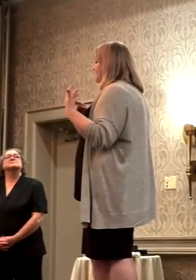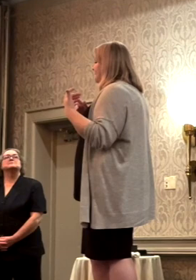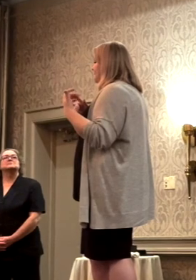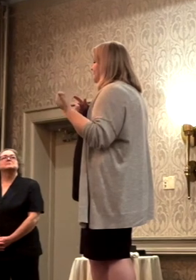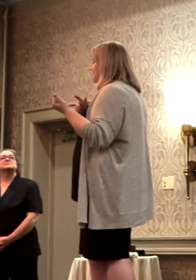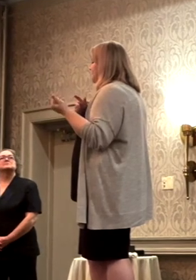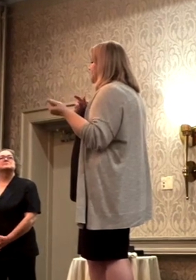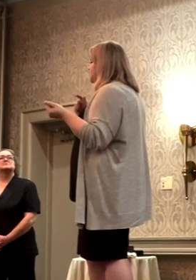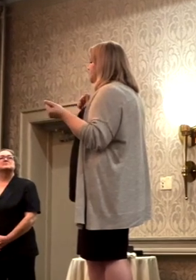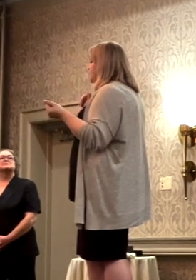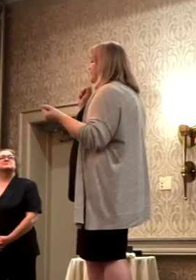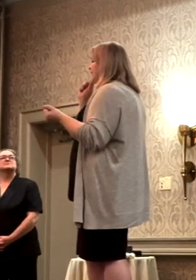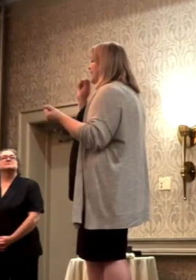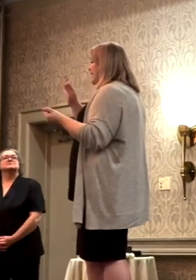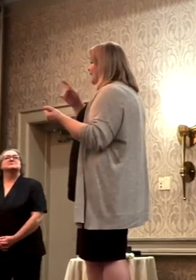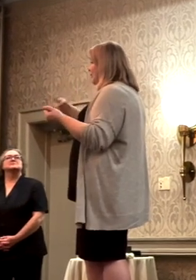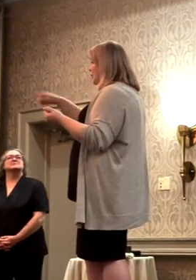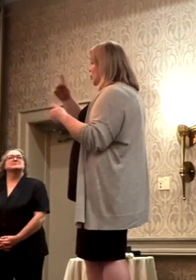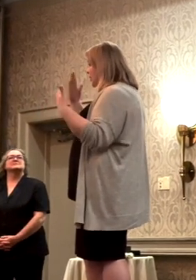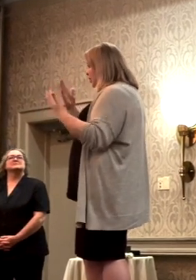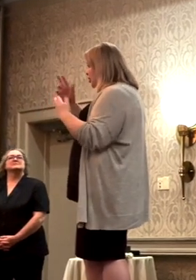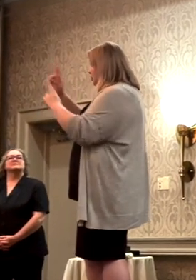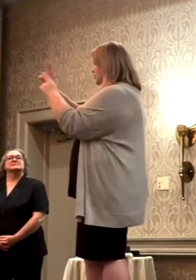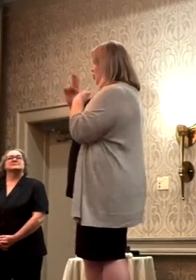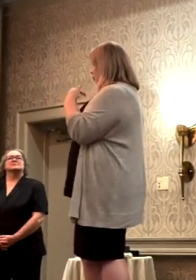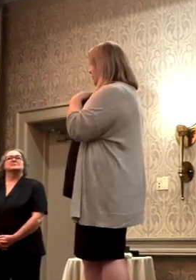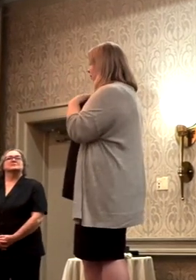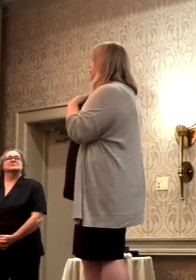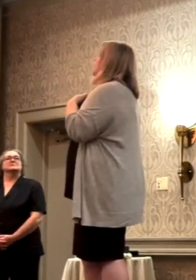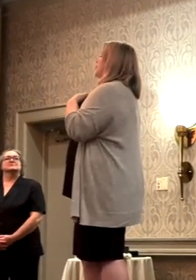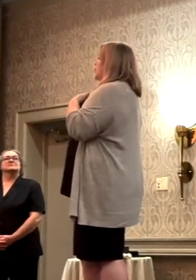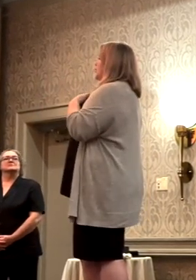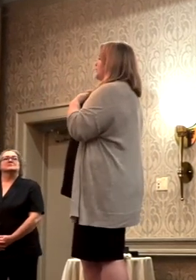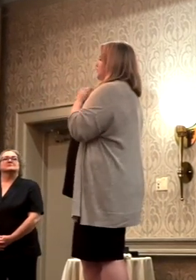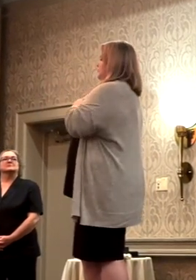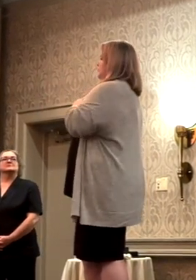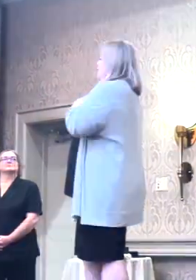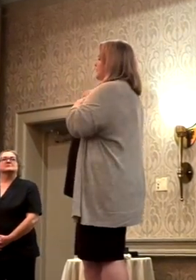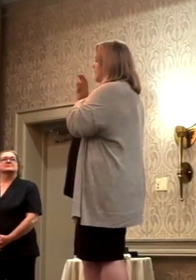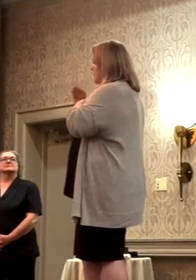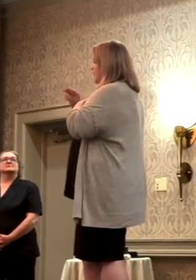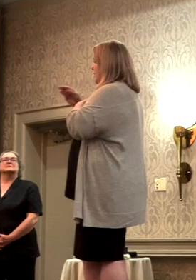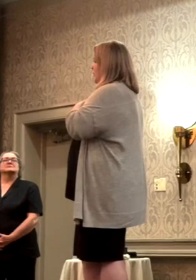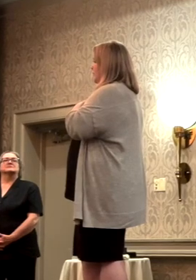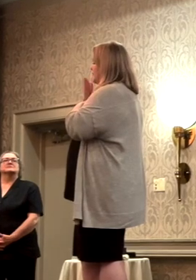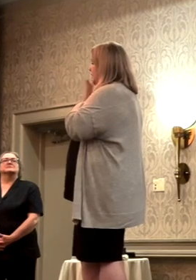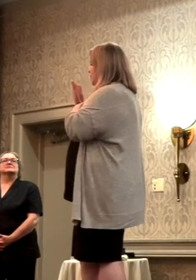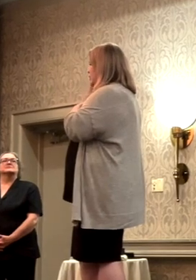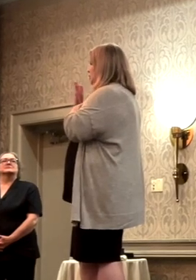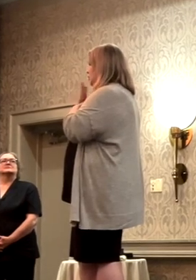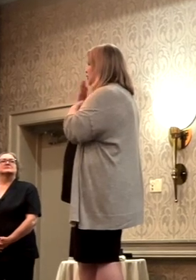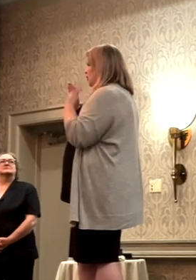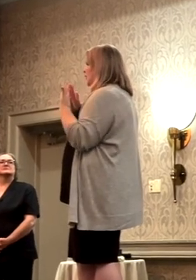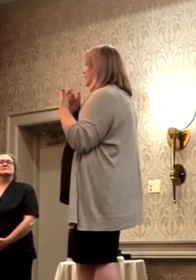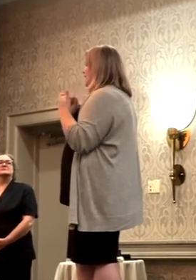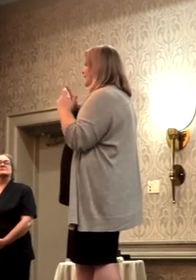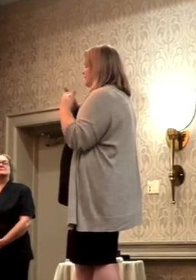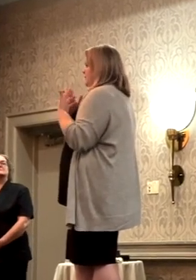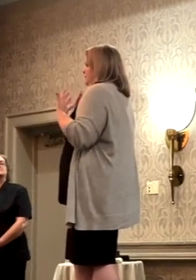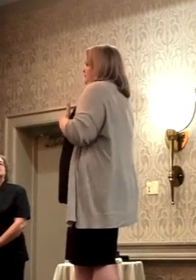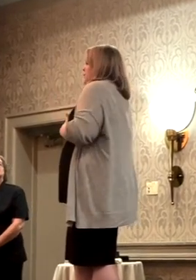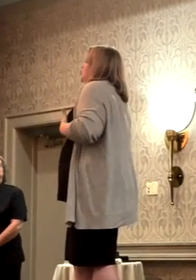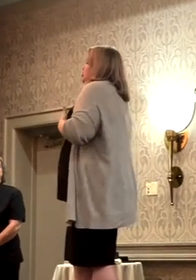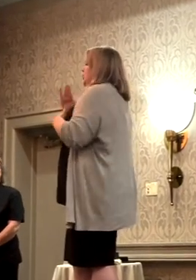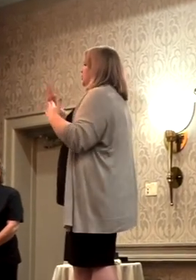if at all, to some extent, you're here to honor me, I've got to tell you, I'm deeply, deeply flattered, and I very much